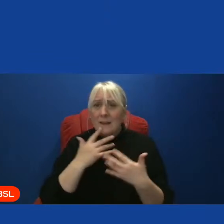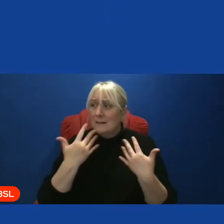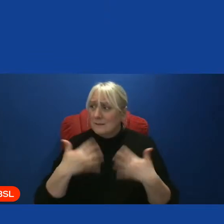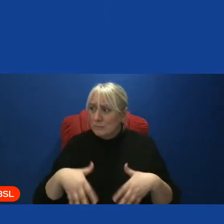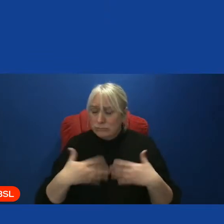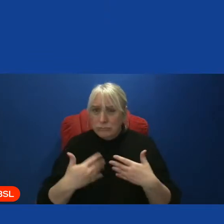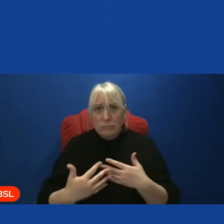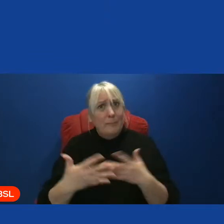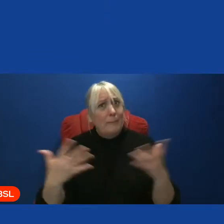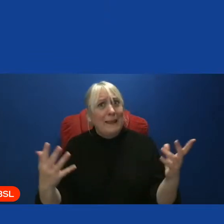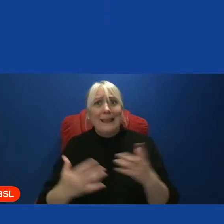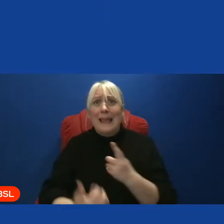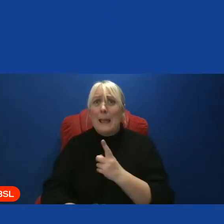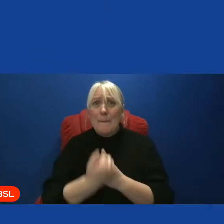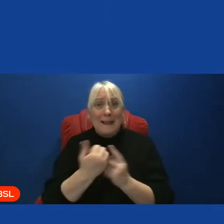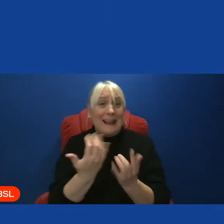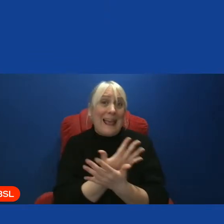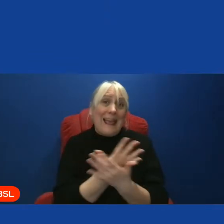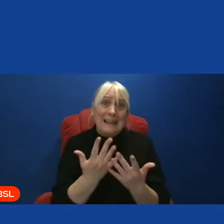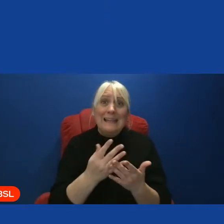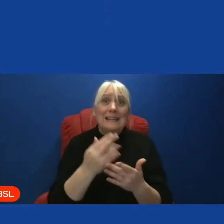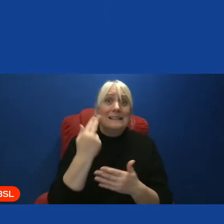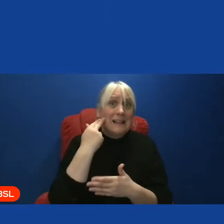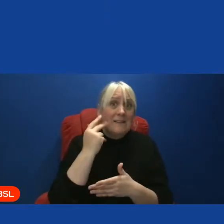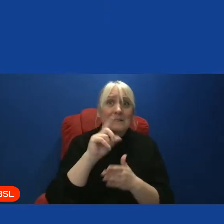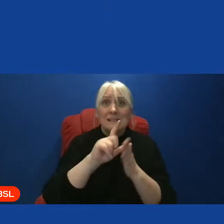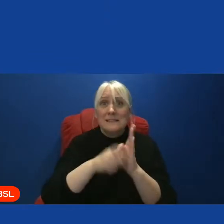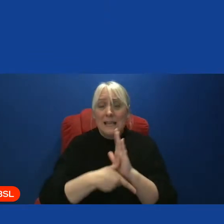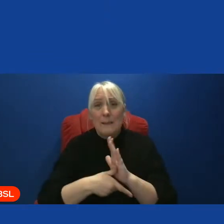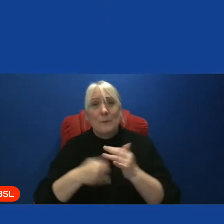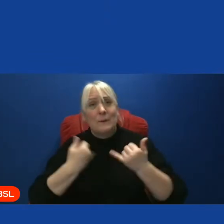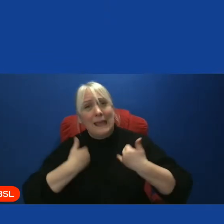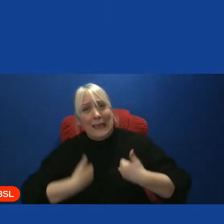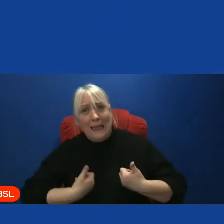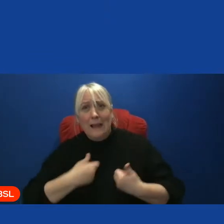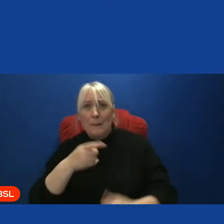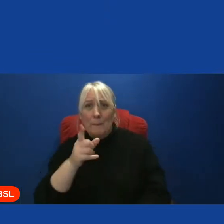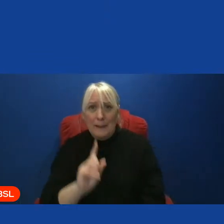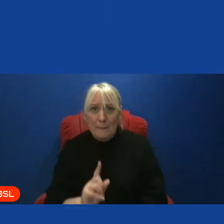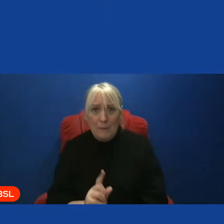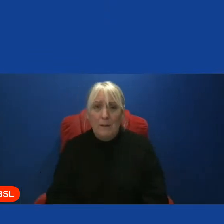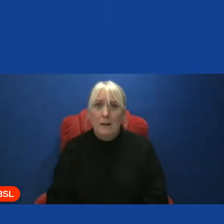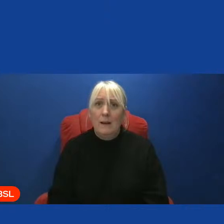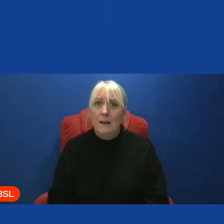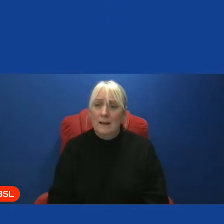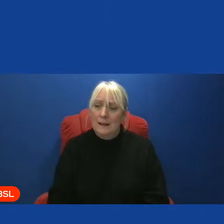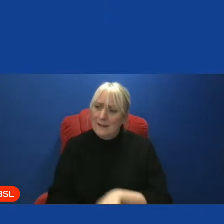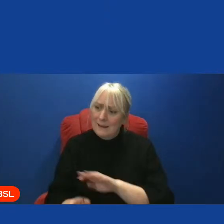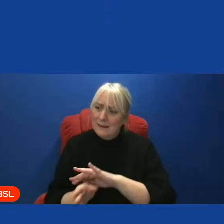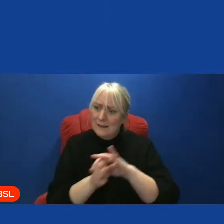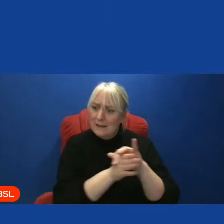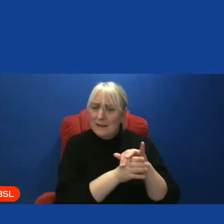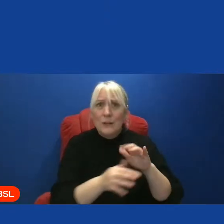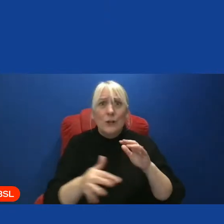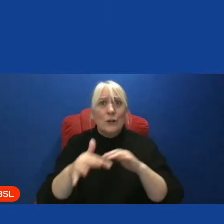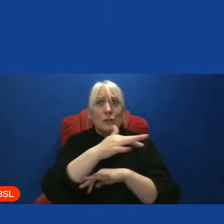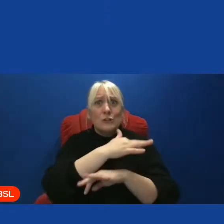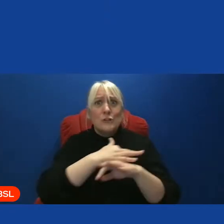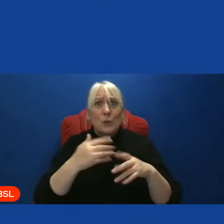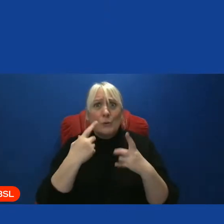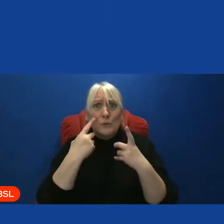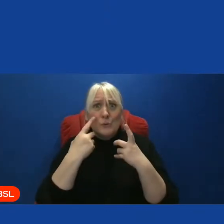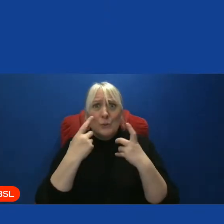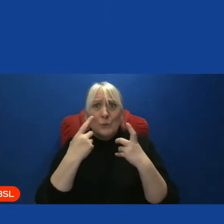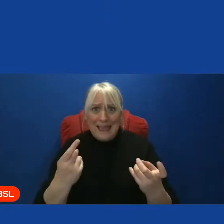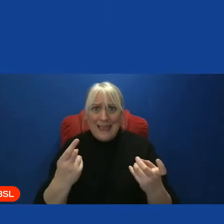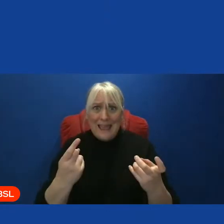and ill people. The destruction of social care, for goodness sake, and that was always bound